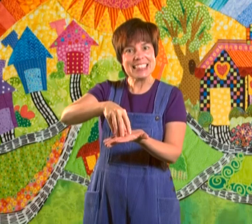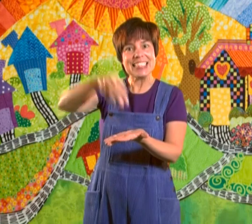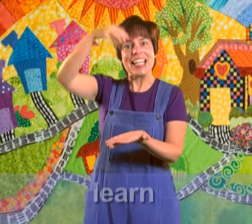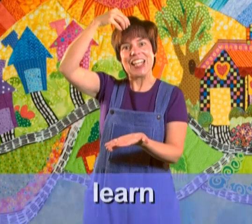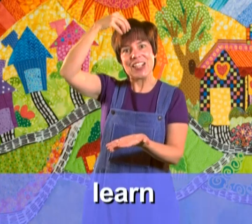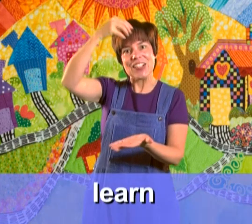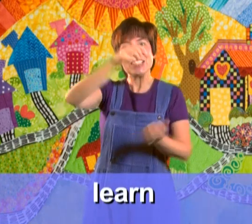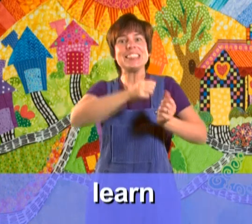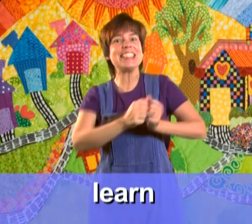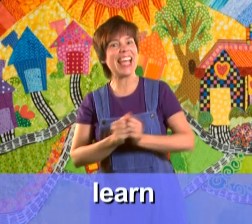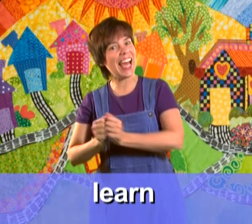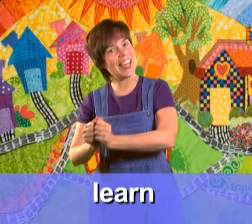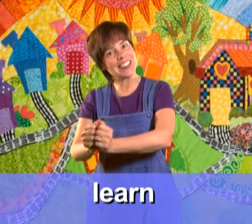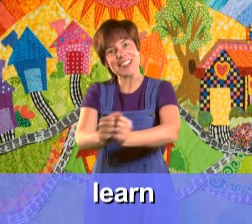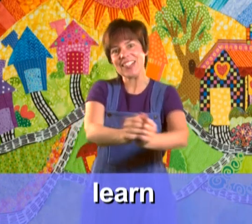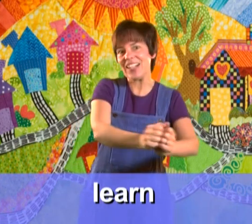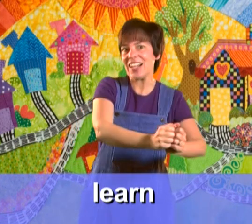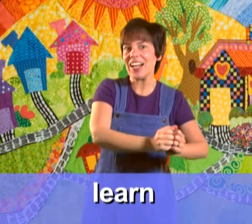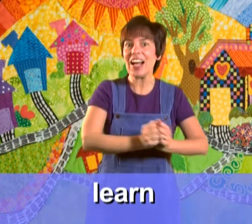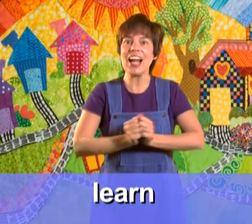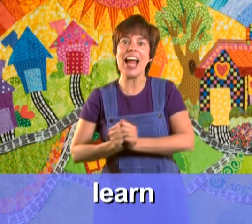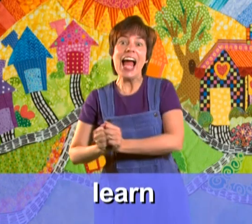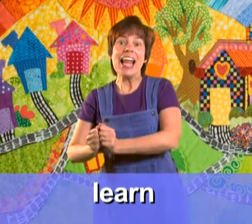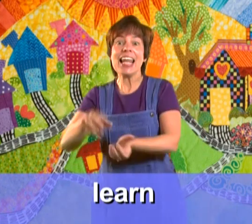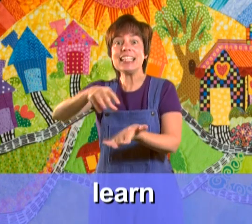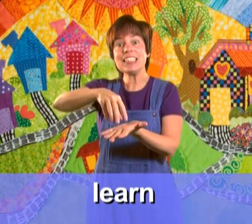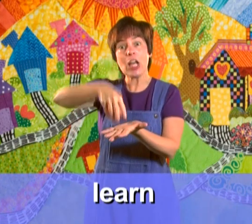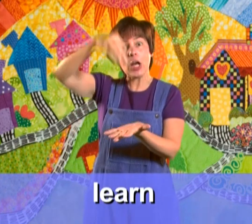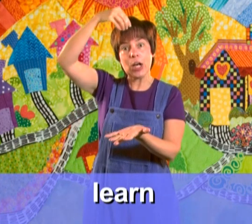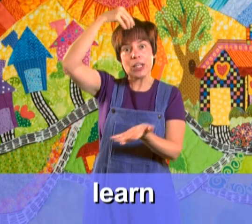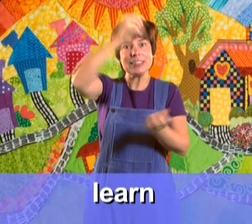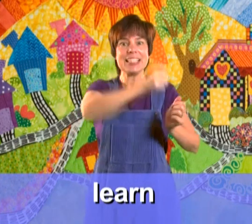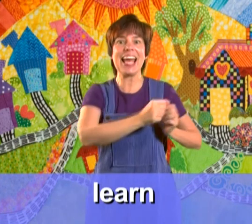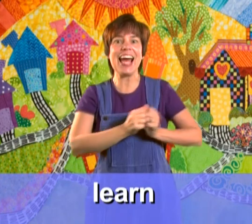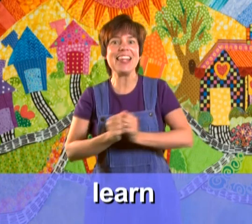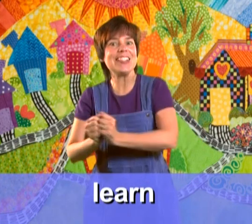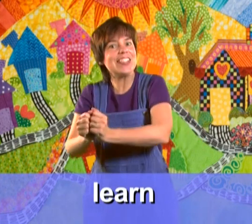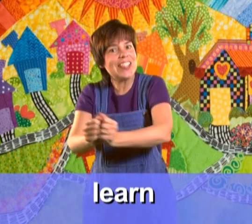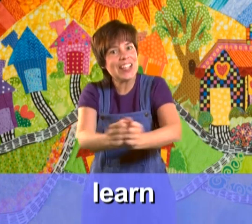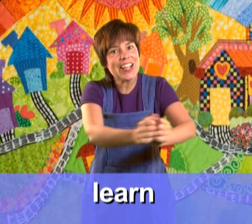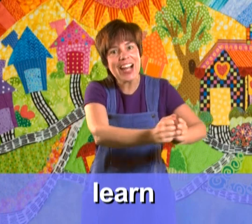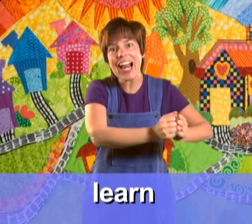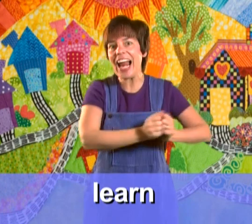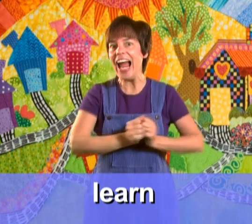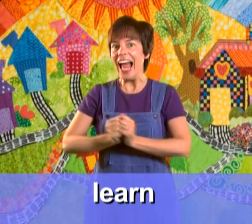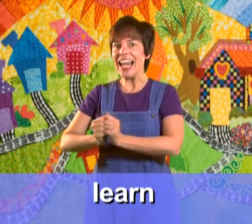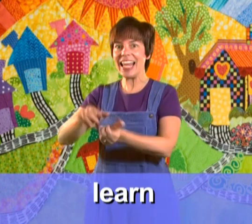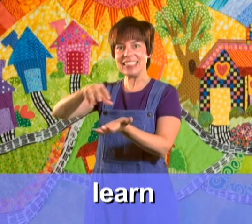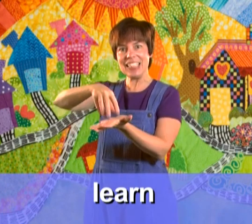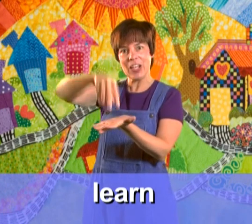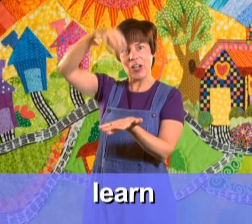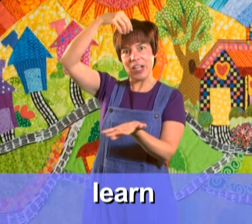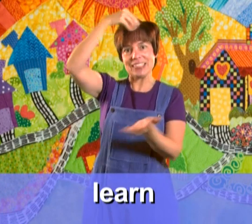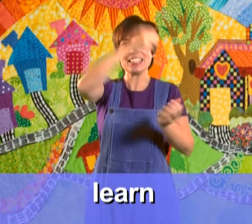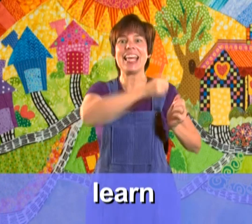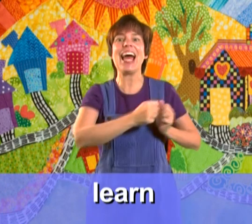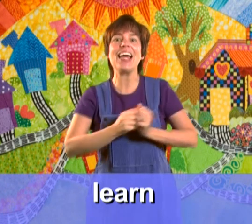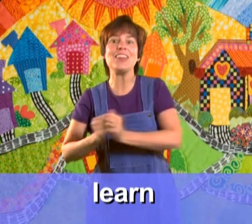Let's learn together. Let's learn together. Let's learn